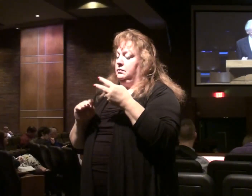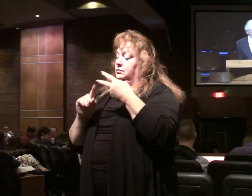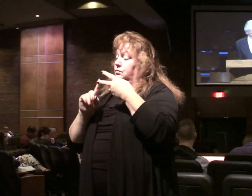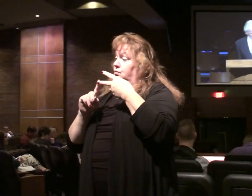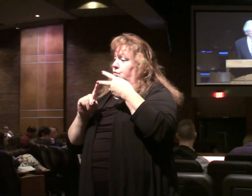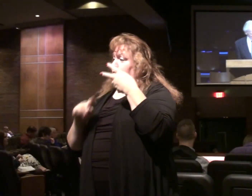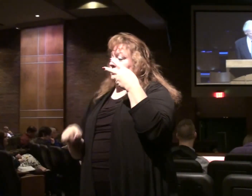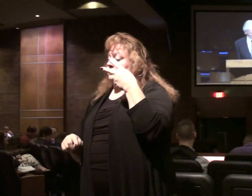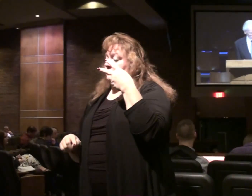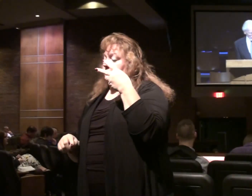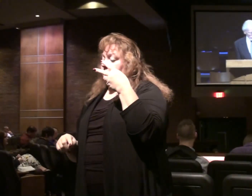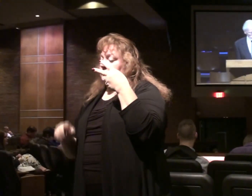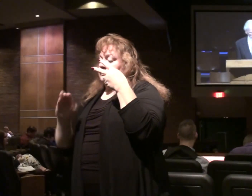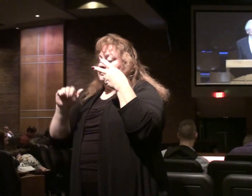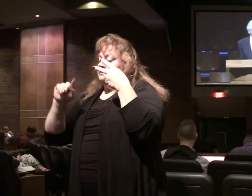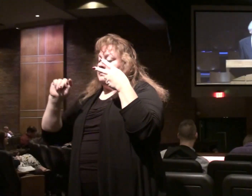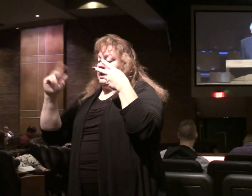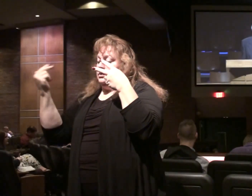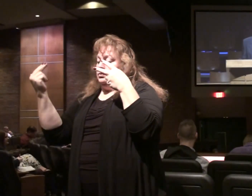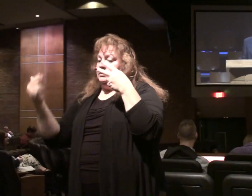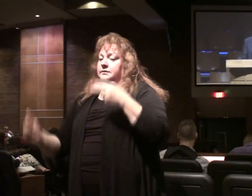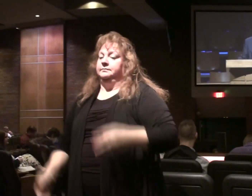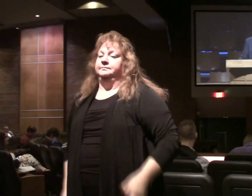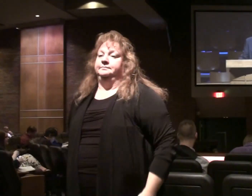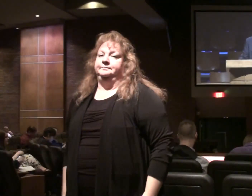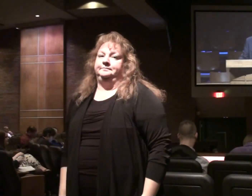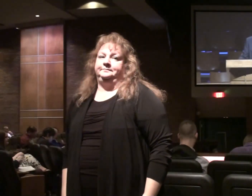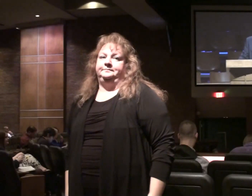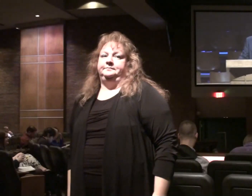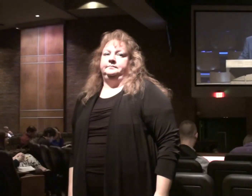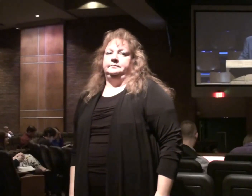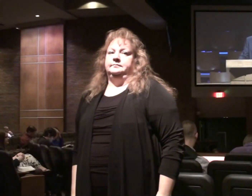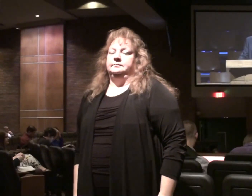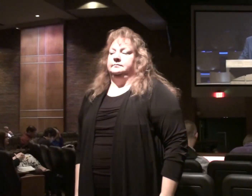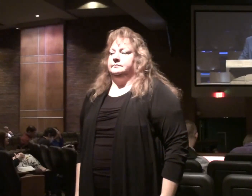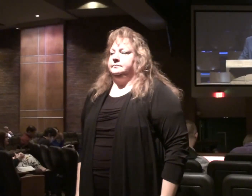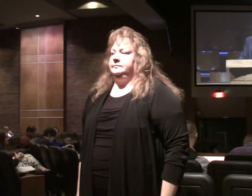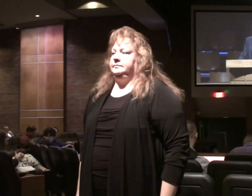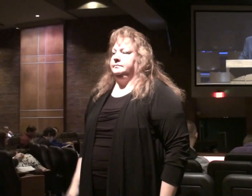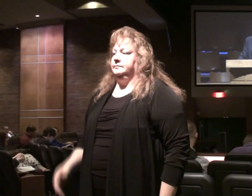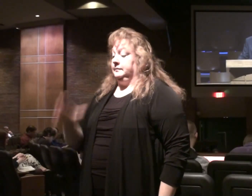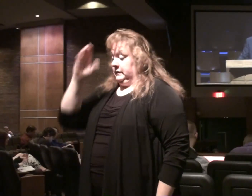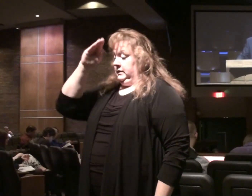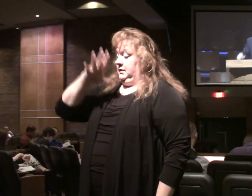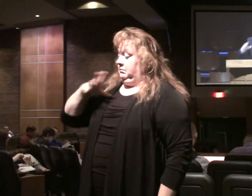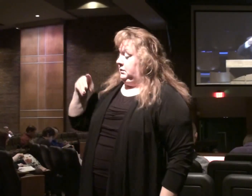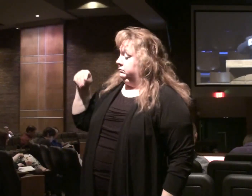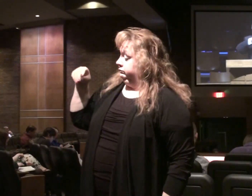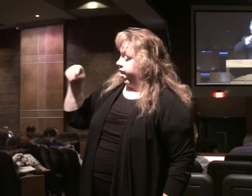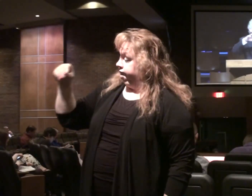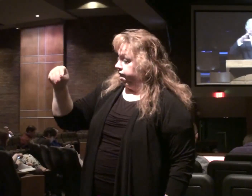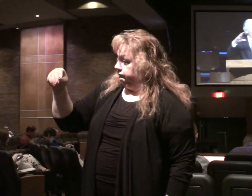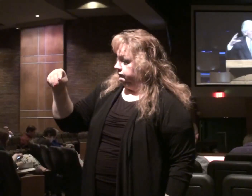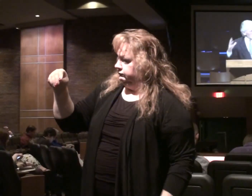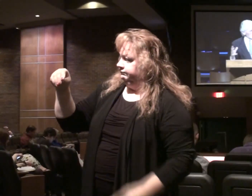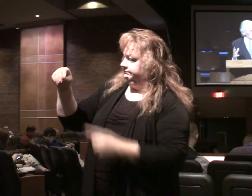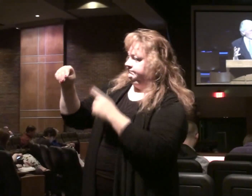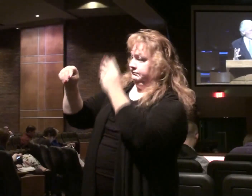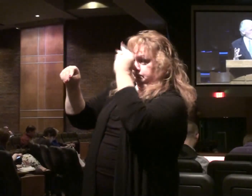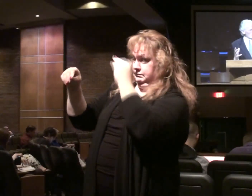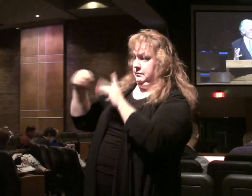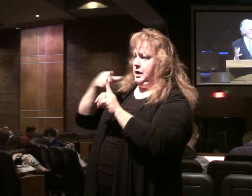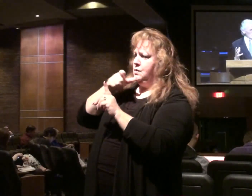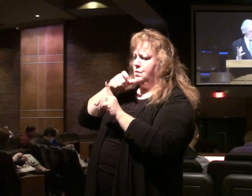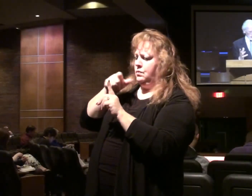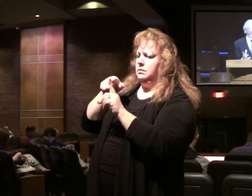thing. Come back to Matthew chapter 13. We have the sower, who is Christ, and